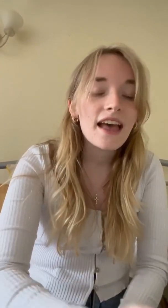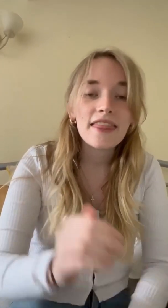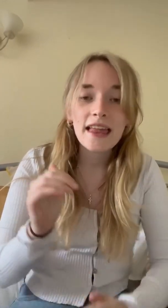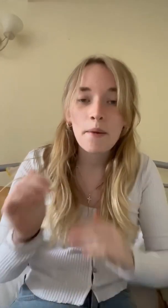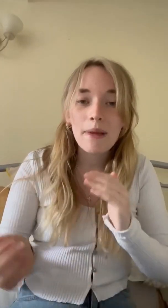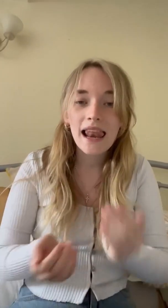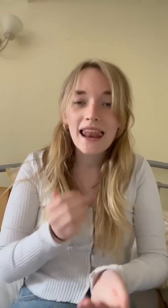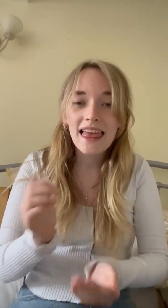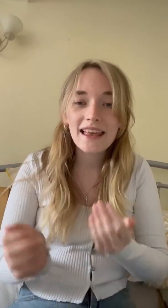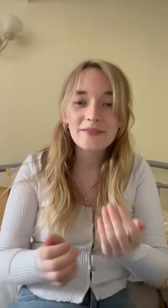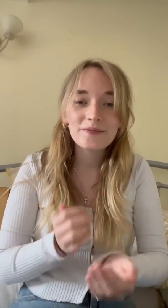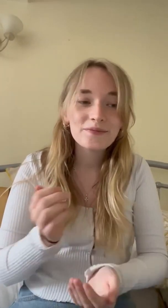then play,